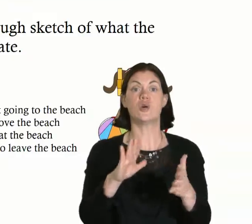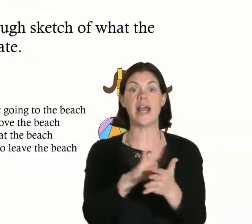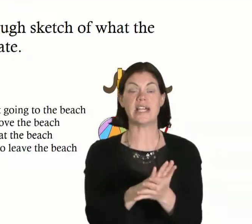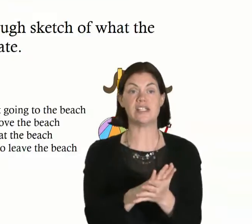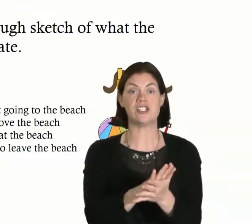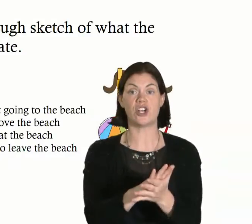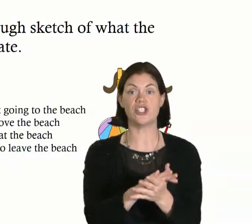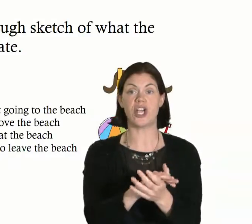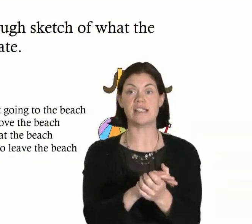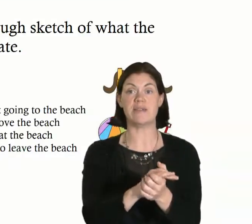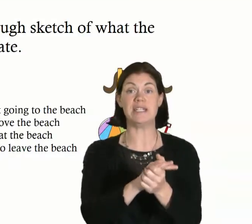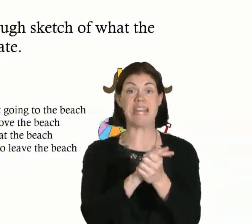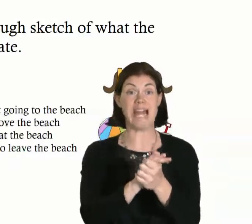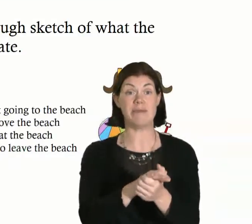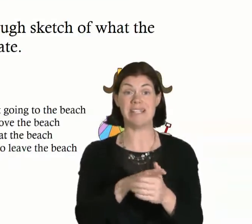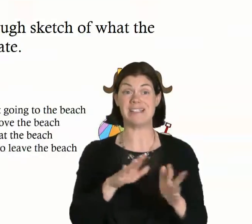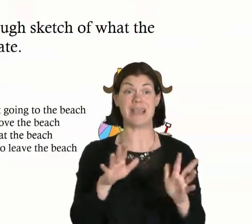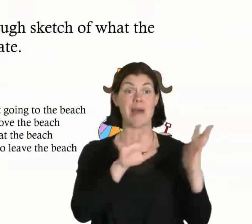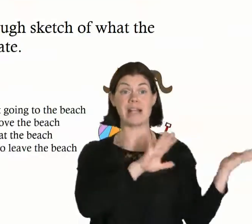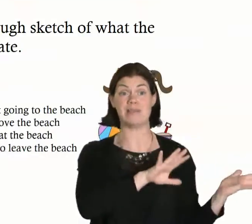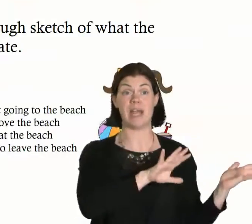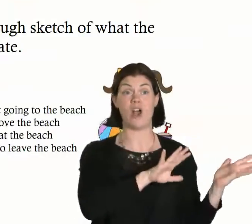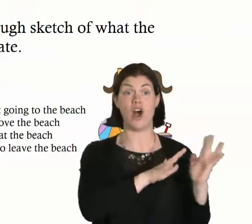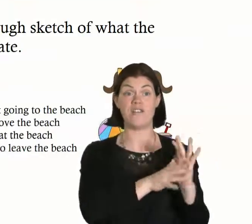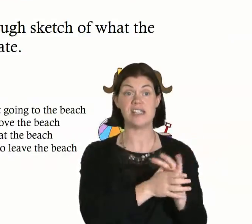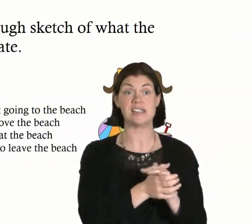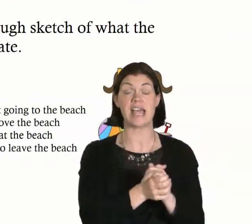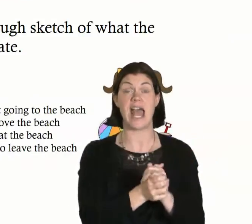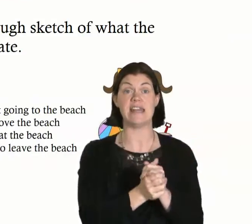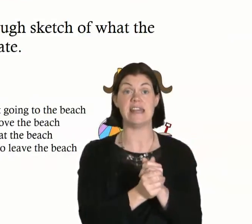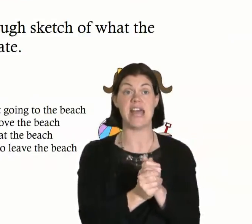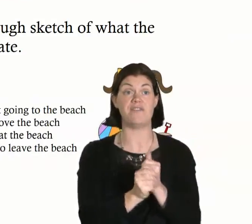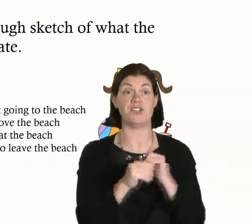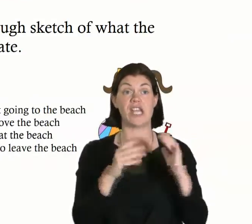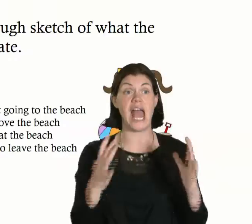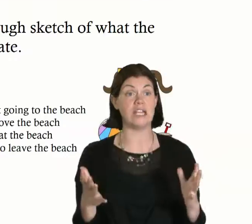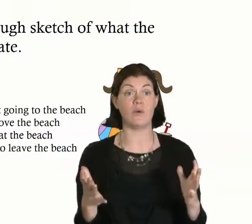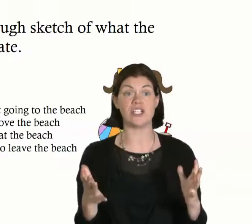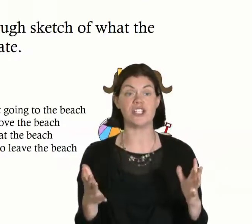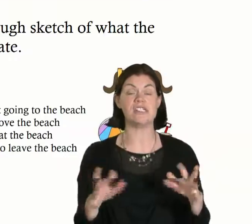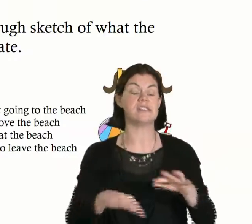So go ahead and get started, you guys. Give me 10 minutes to get back to my office. And then if